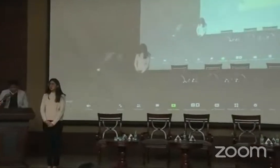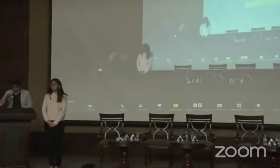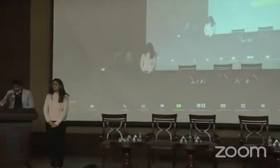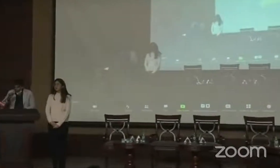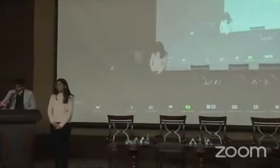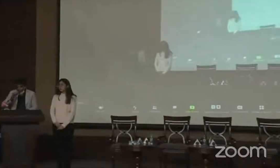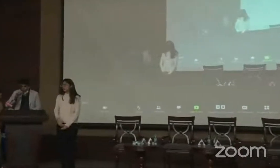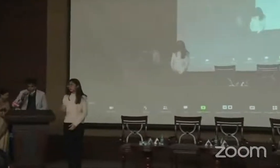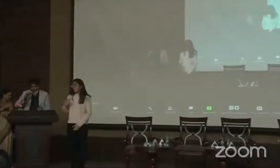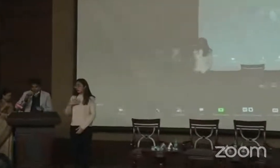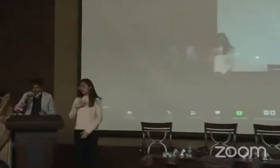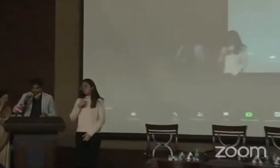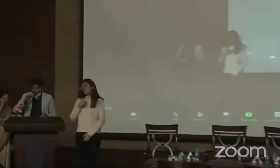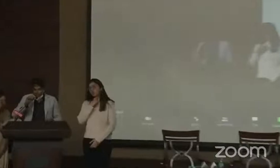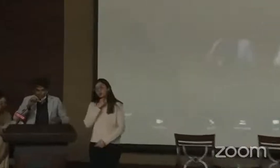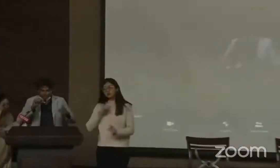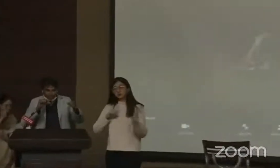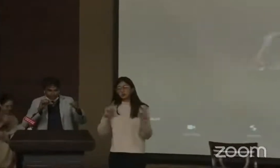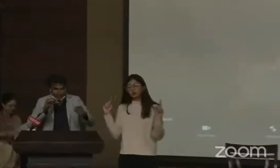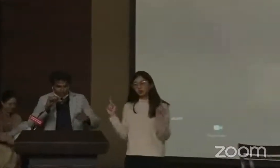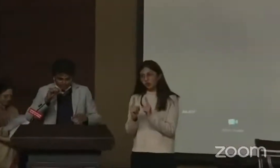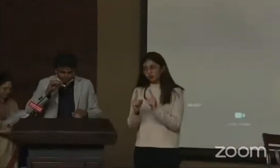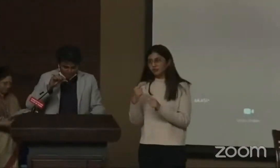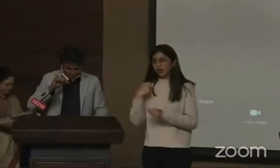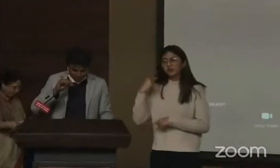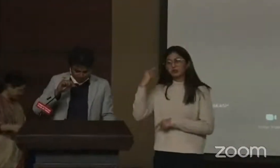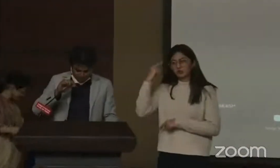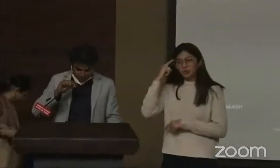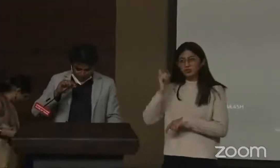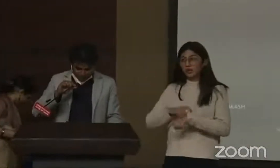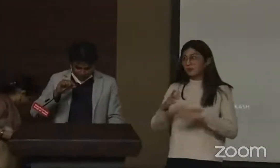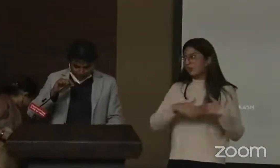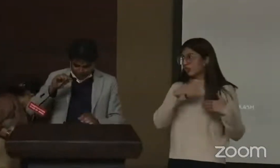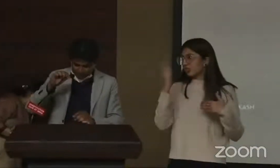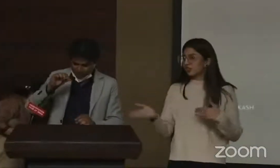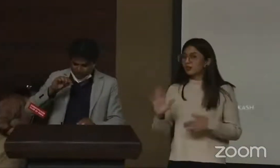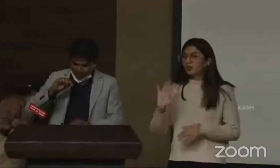I promise to make it really short because I know everybody's probably waiting for